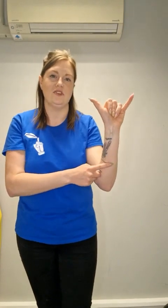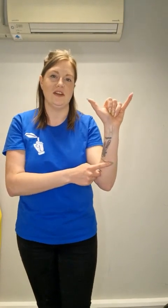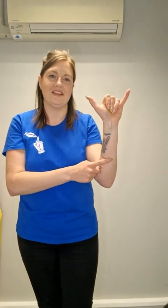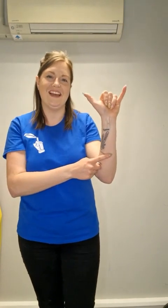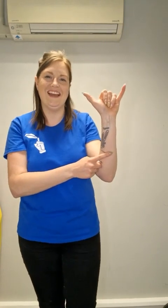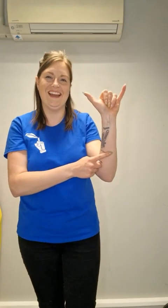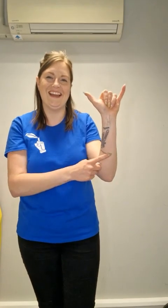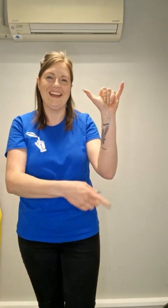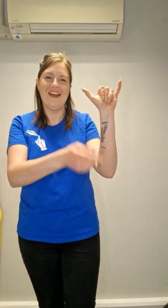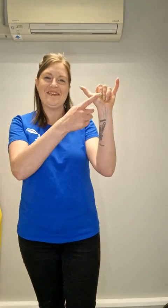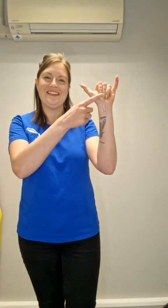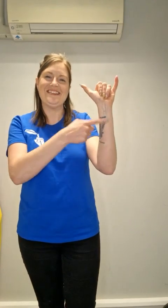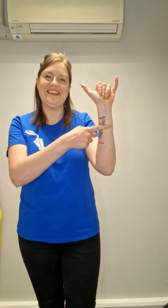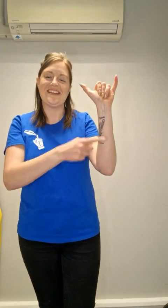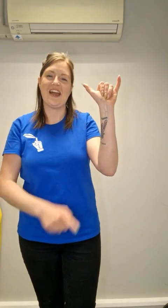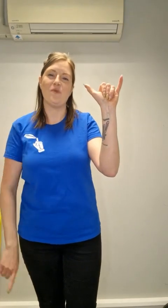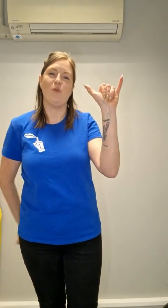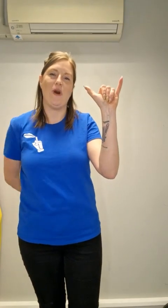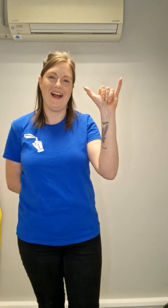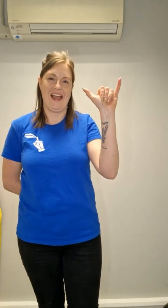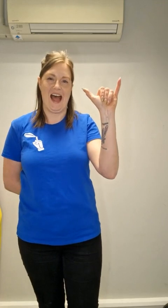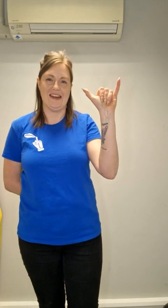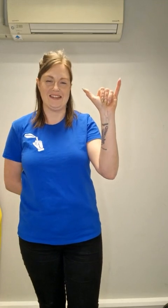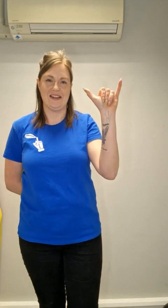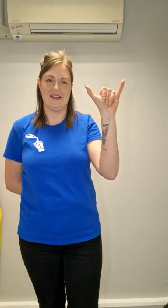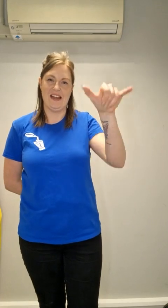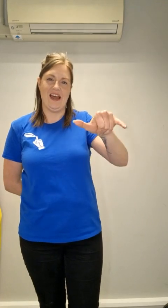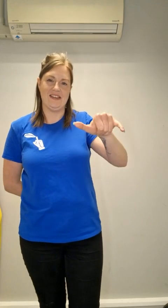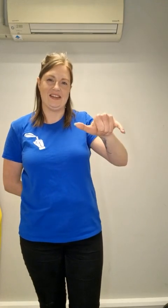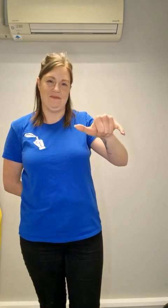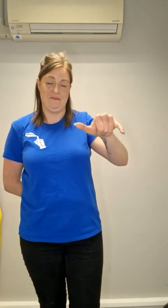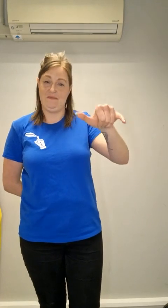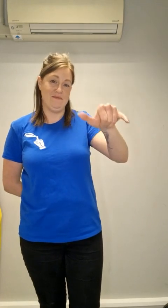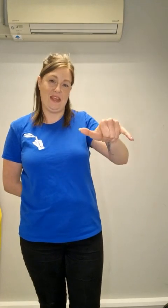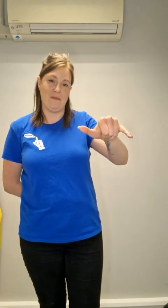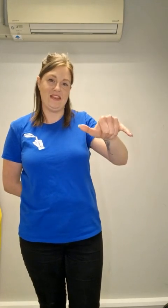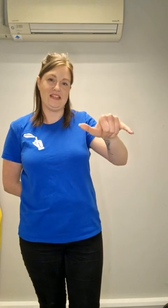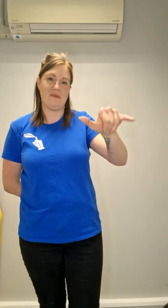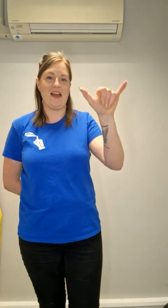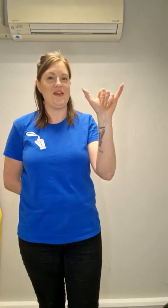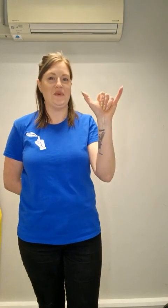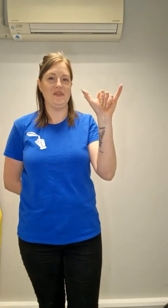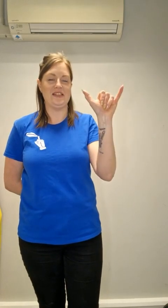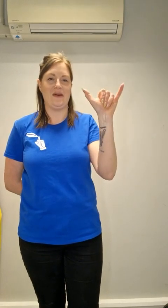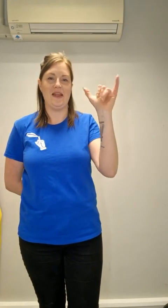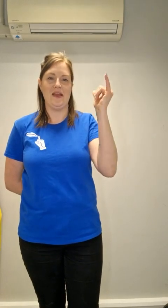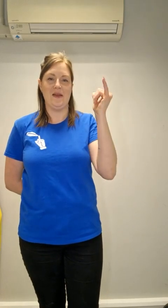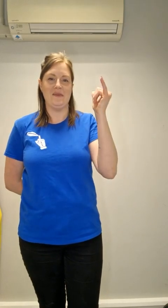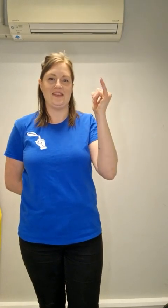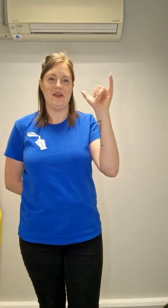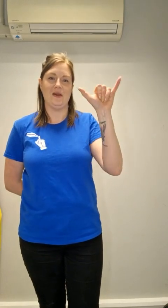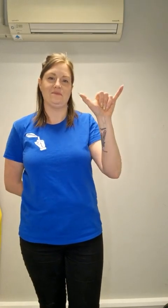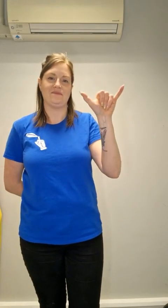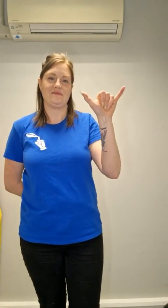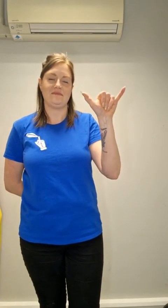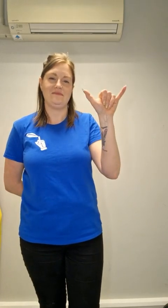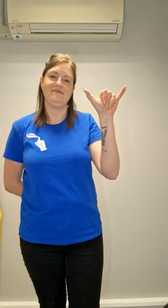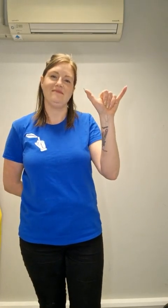apologise. This is a Y hand, and this can be this way or this way, but it's a